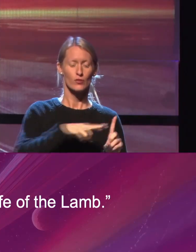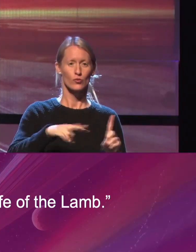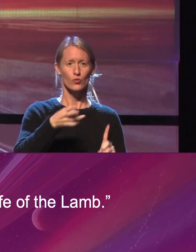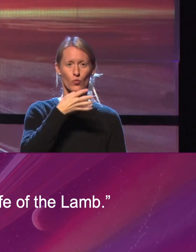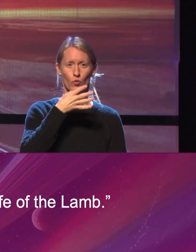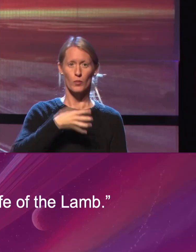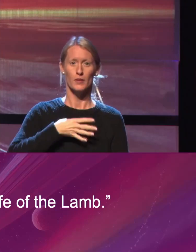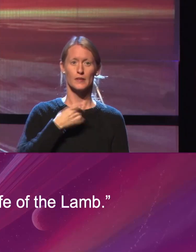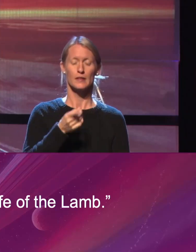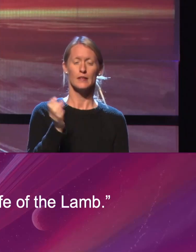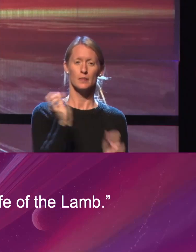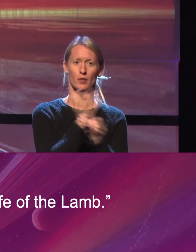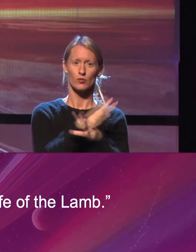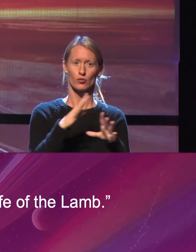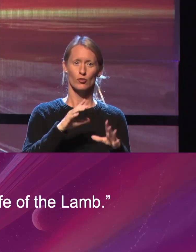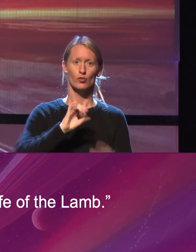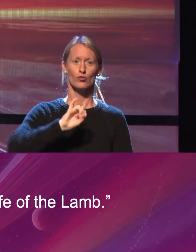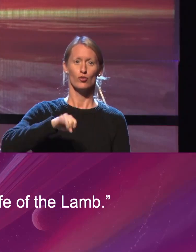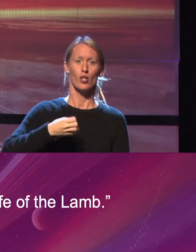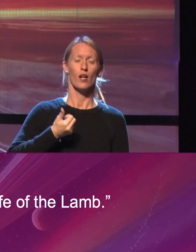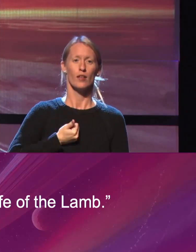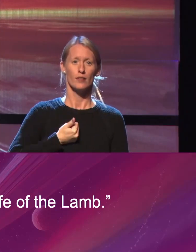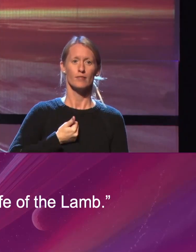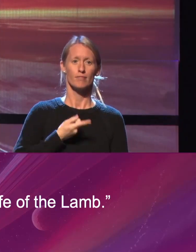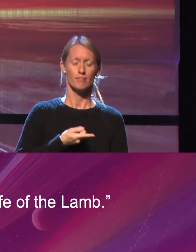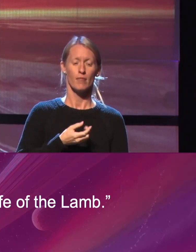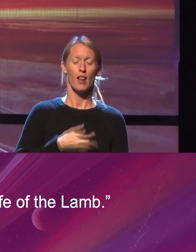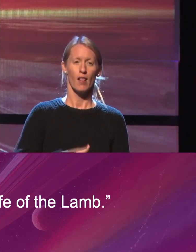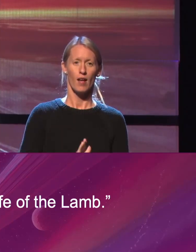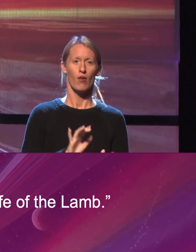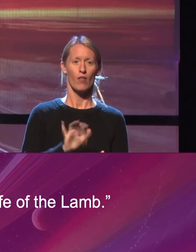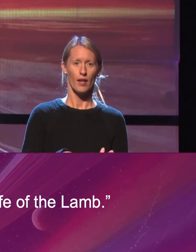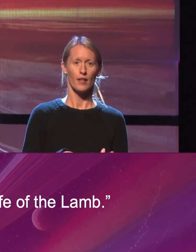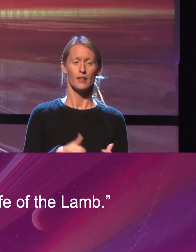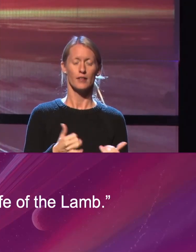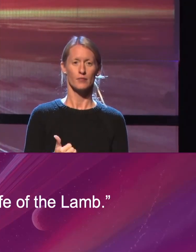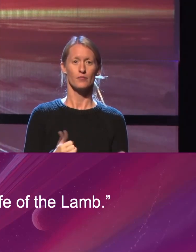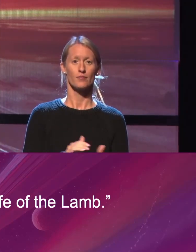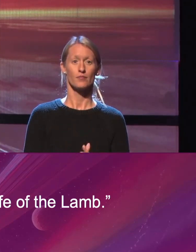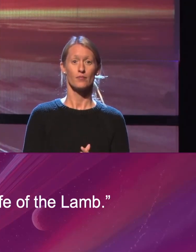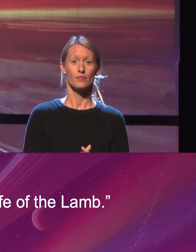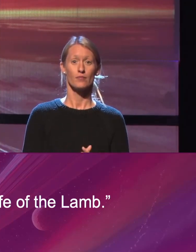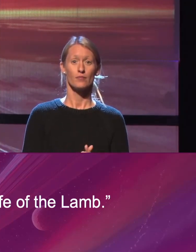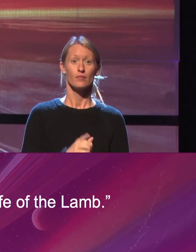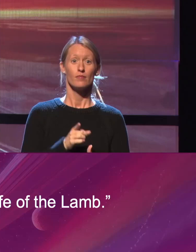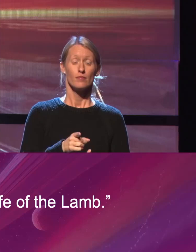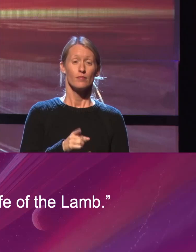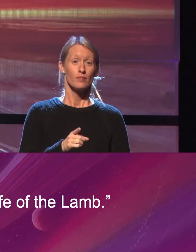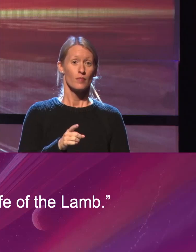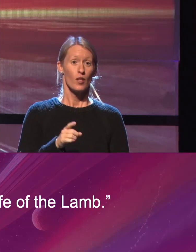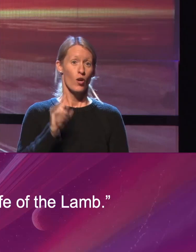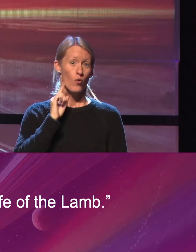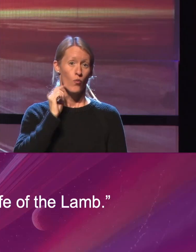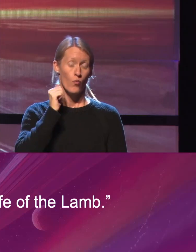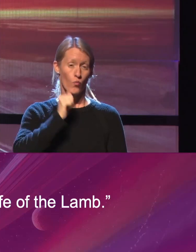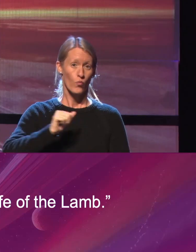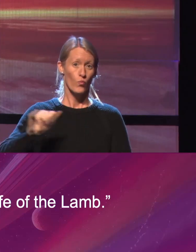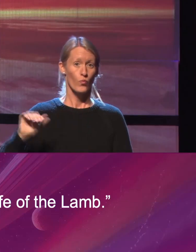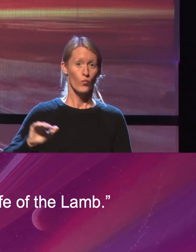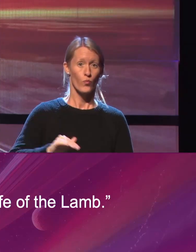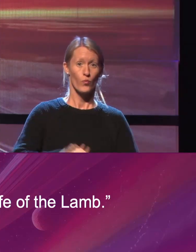have to allow John to be in his time, in his space. And John says, here's the thing, there's this bride of the Lamb that is being